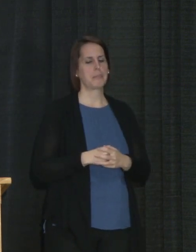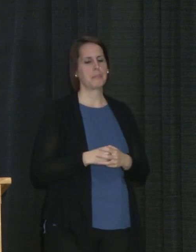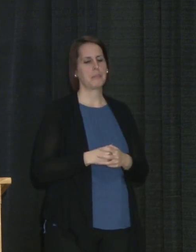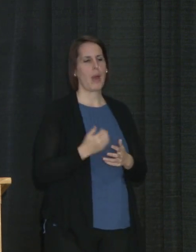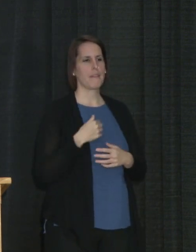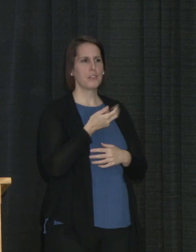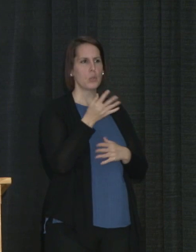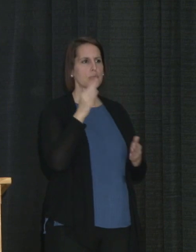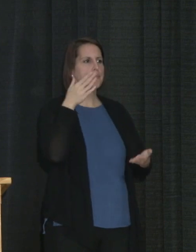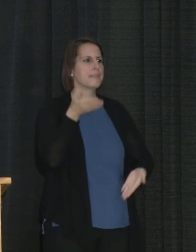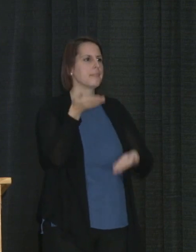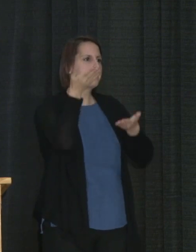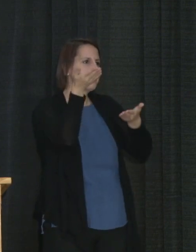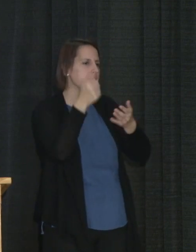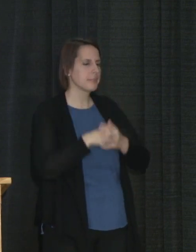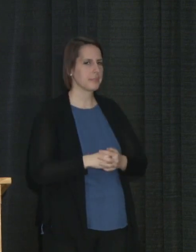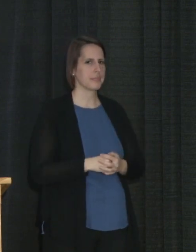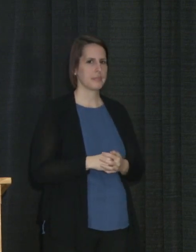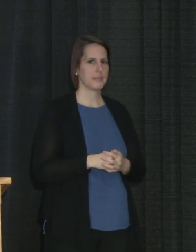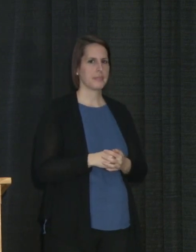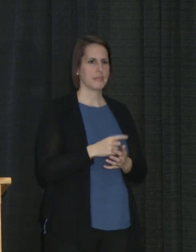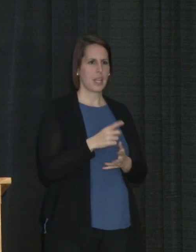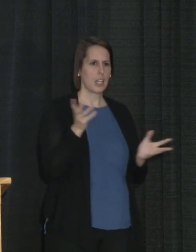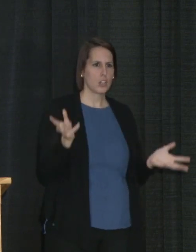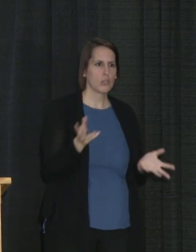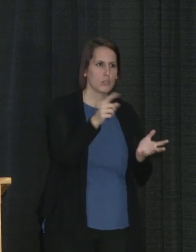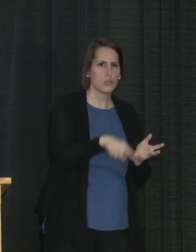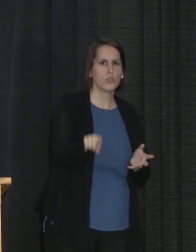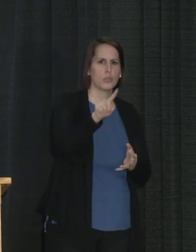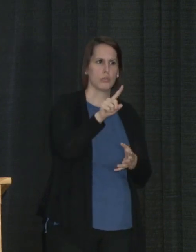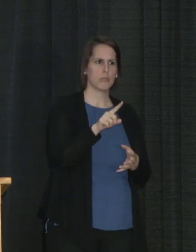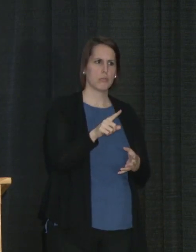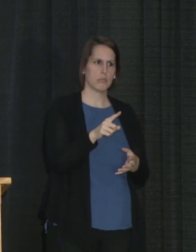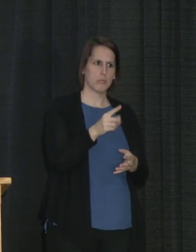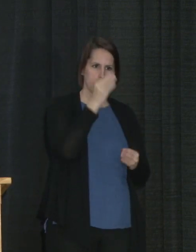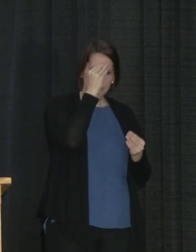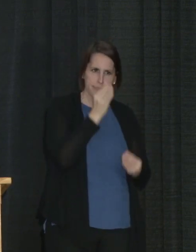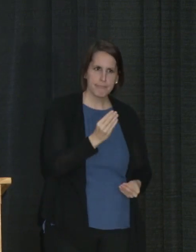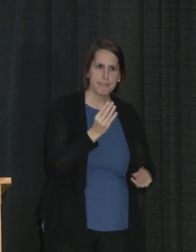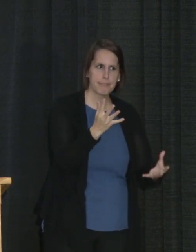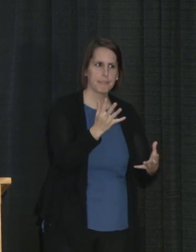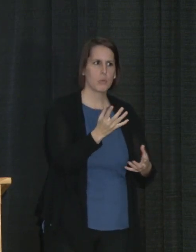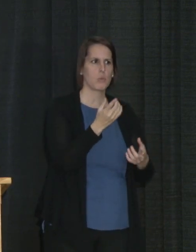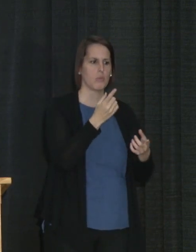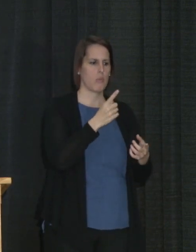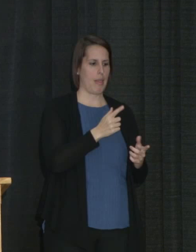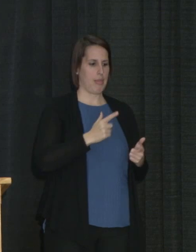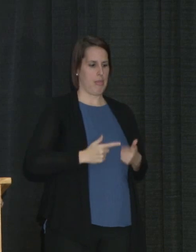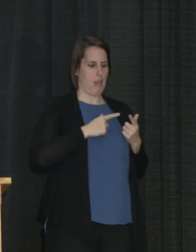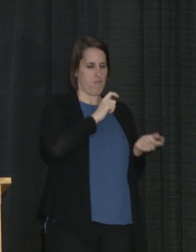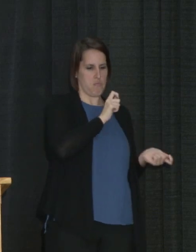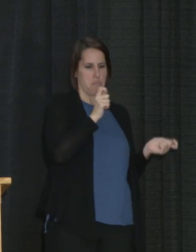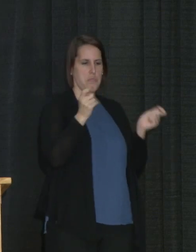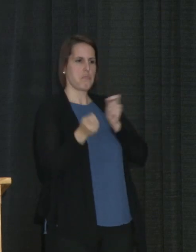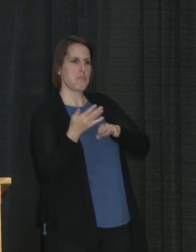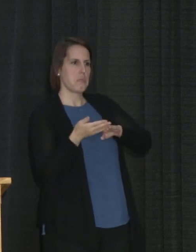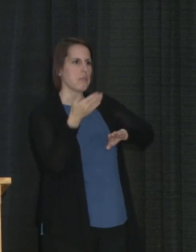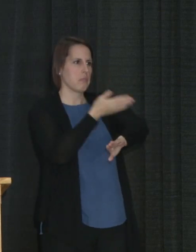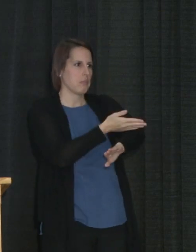suggest and encourage you to think that we actually have turned a corner and things are better than they have been in the